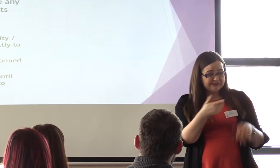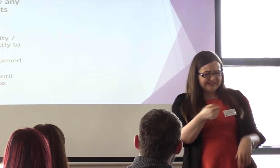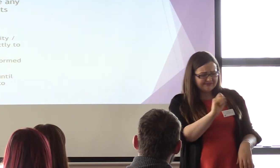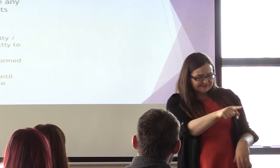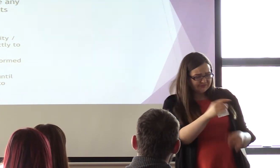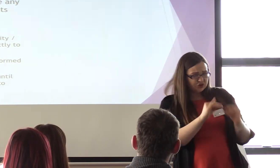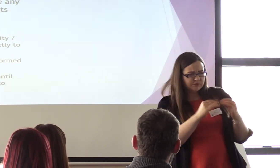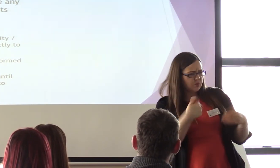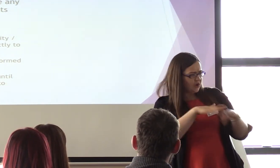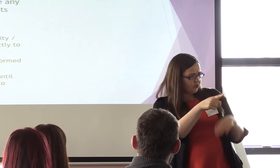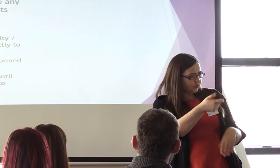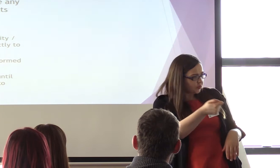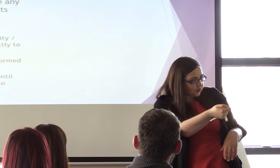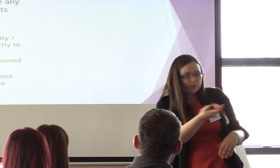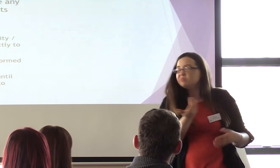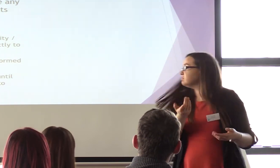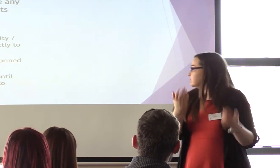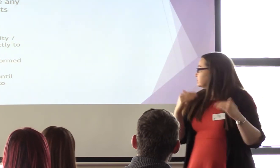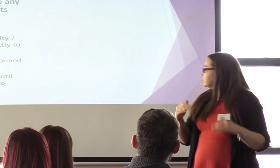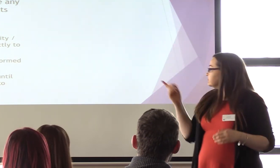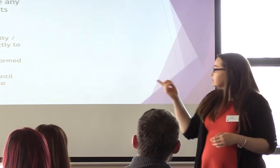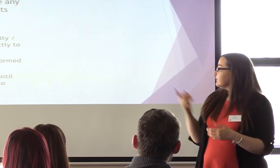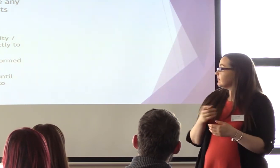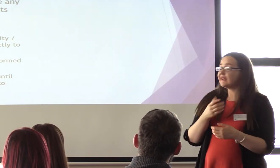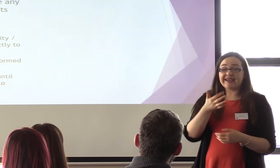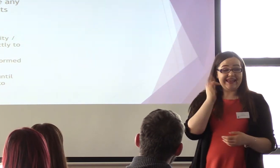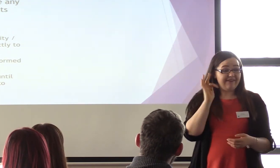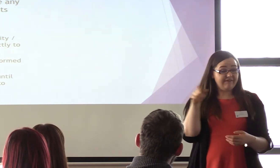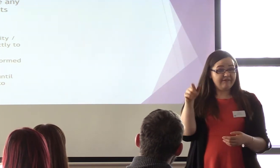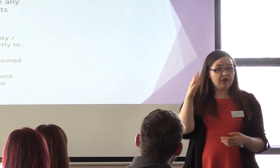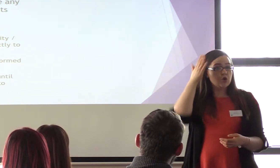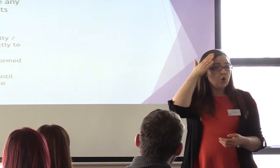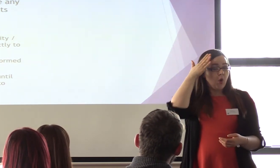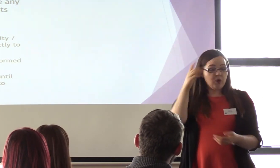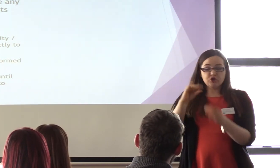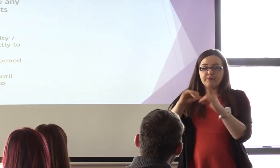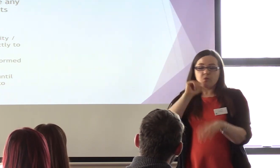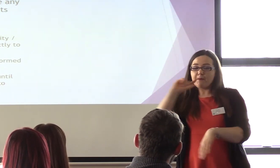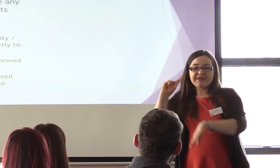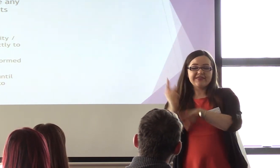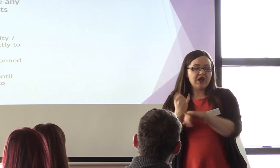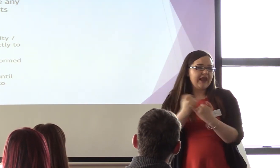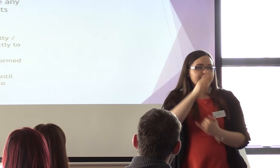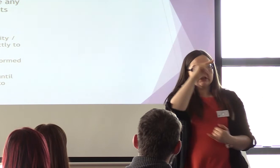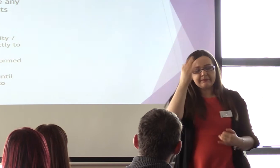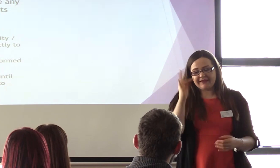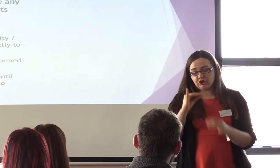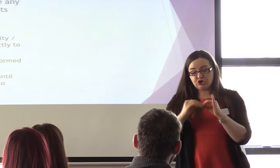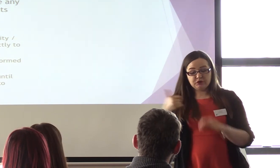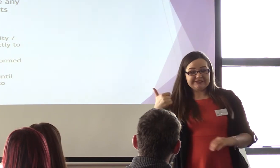they would directly send the interpreter a text to ask them where they were and how come they hadn't attended. If they knew, the student knew that